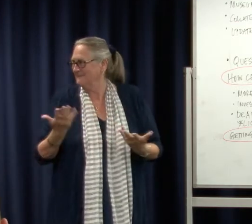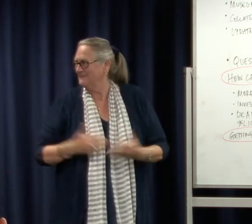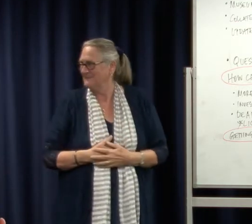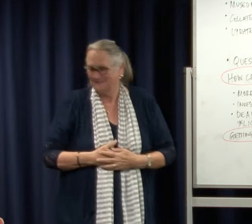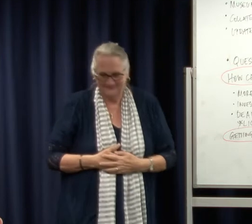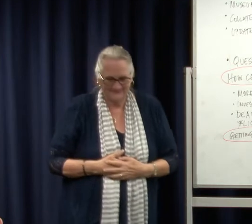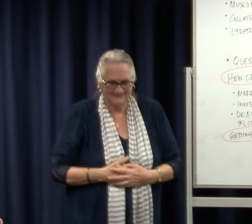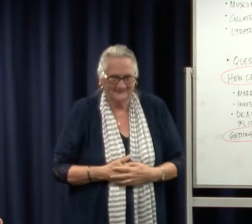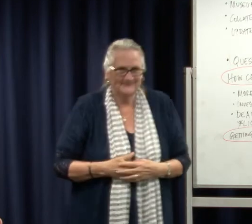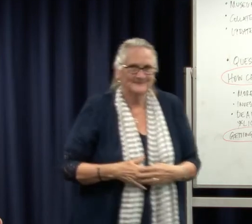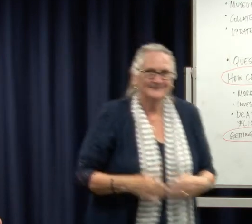people don't share that, but that's how I feel.